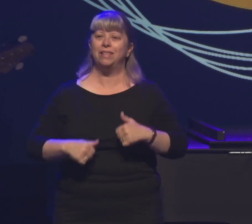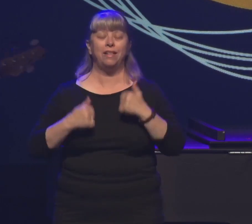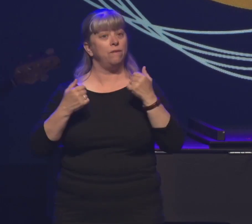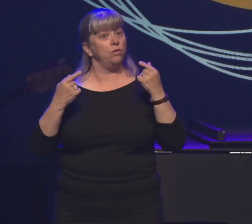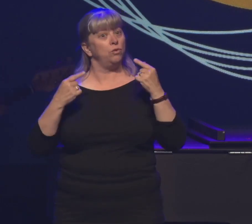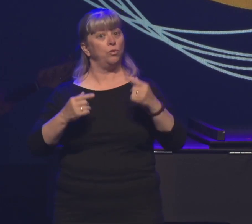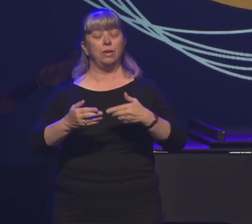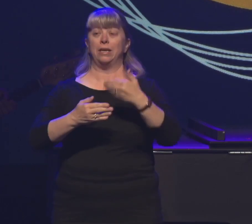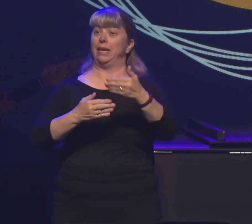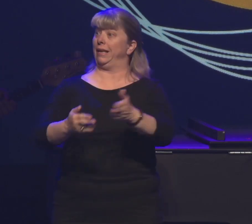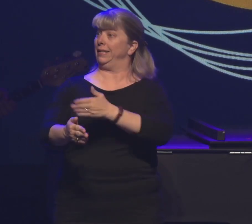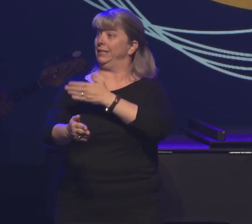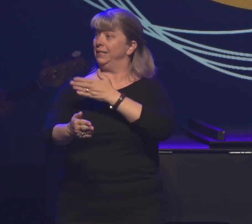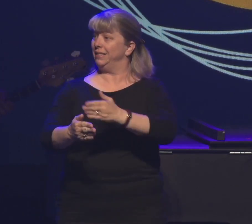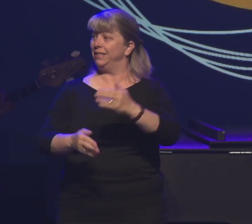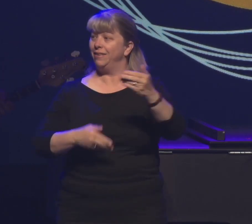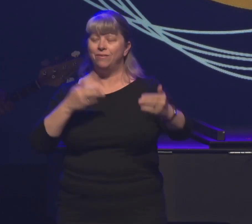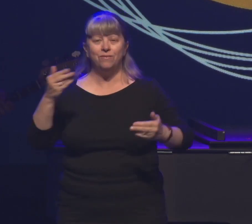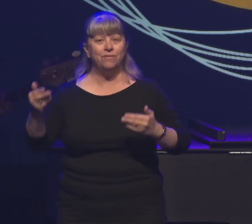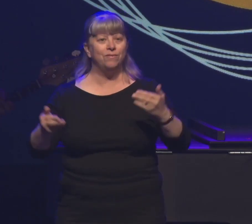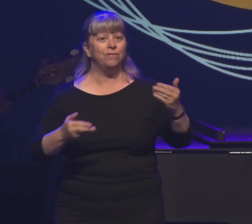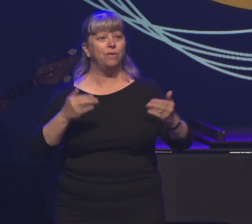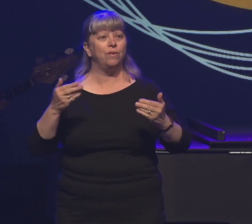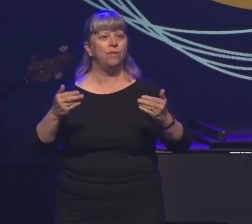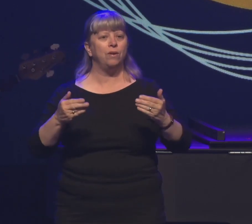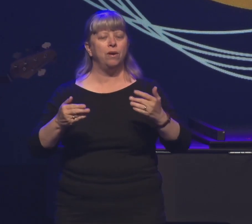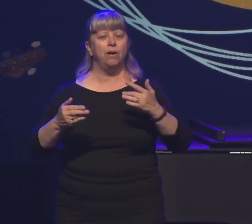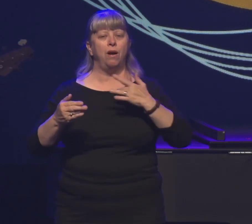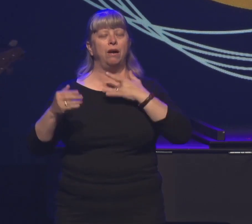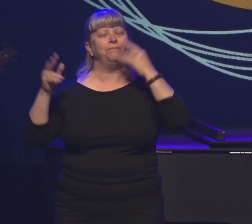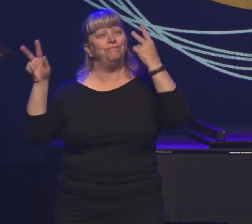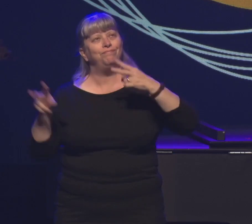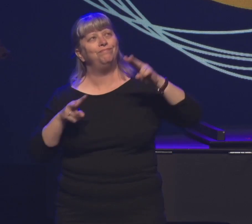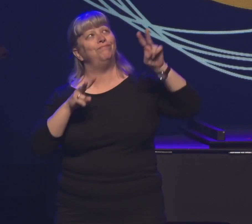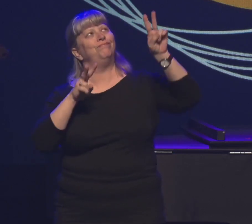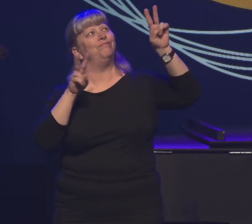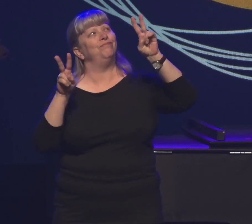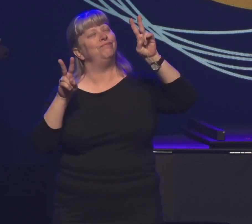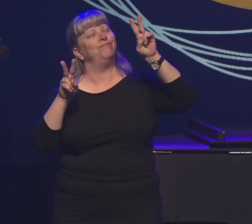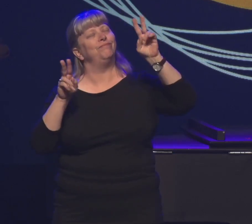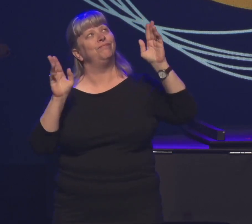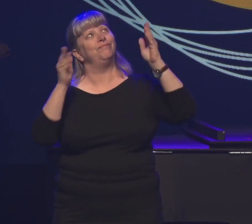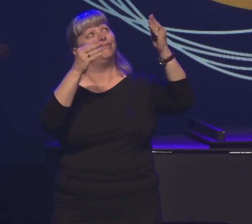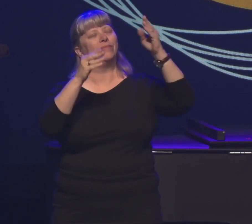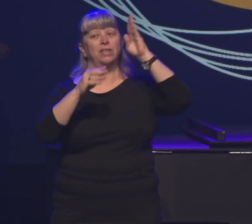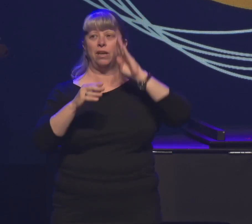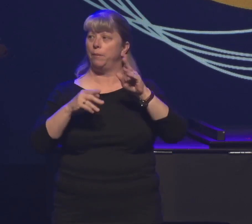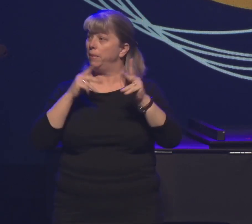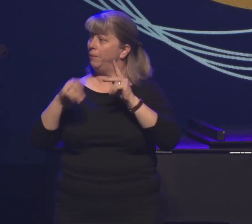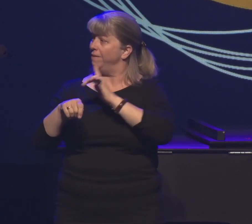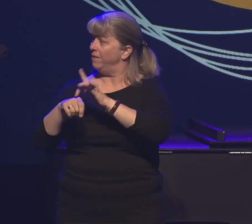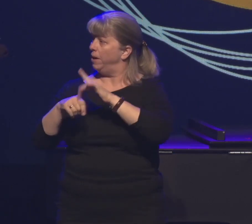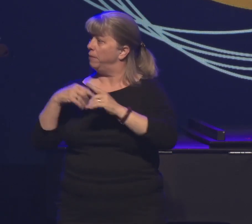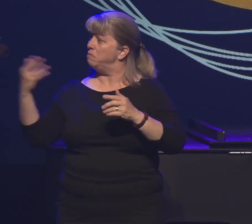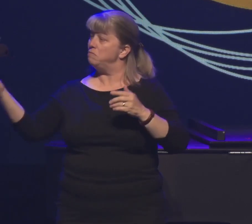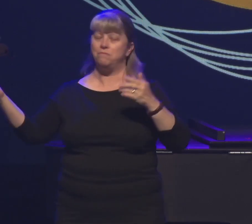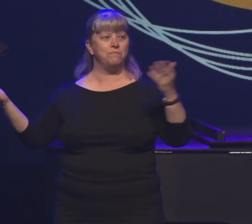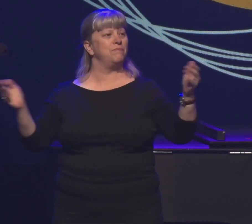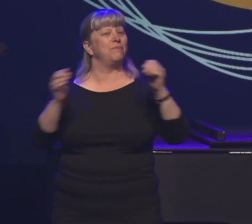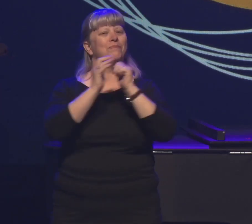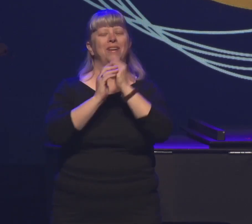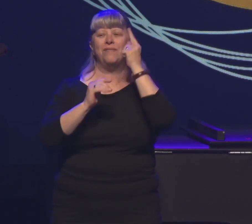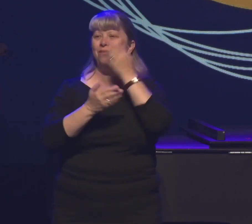during the next song, we invite you to turn your hearts to God. There'll be people available on both sides of the room to pray for